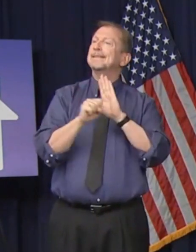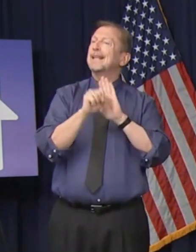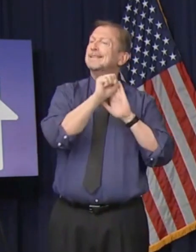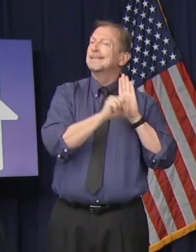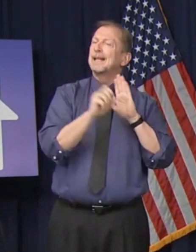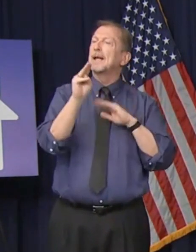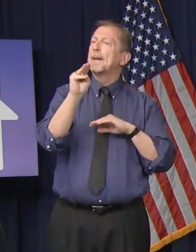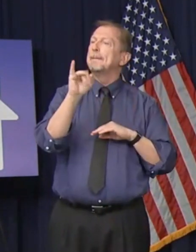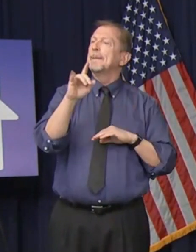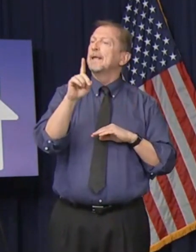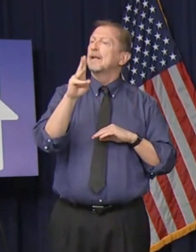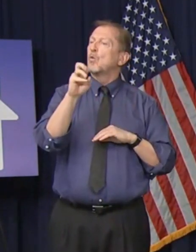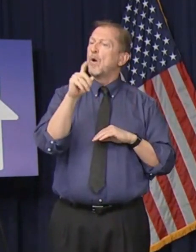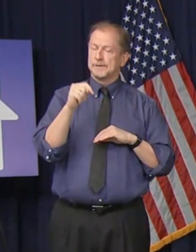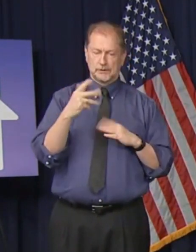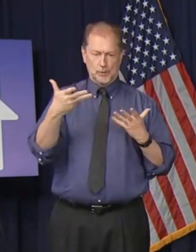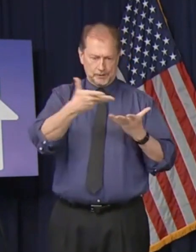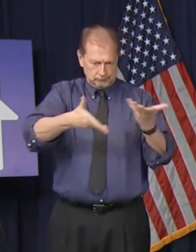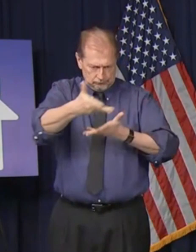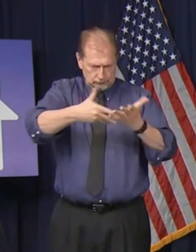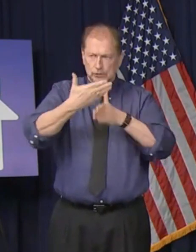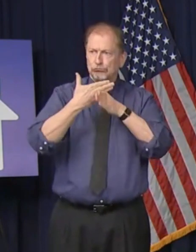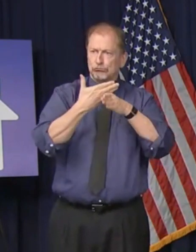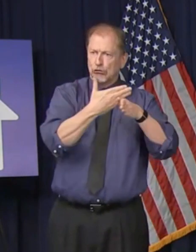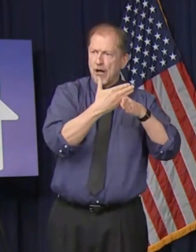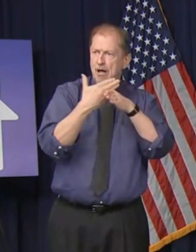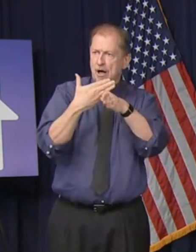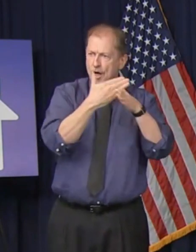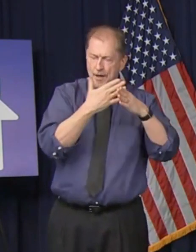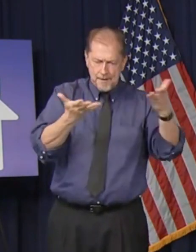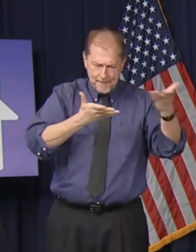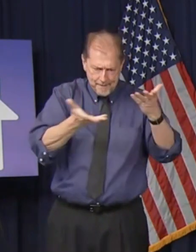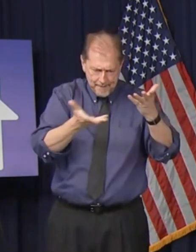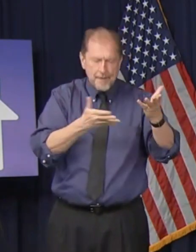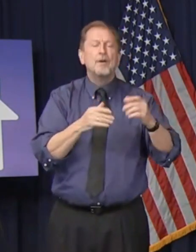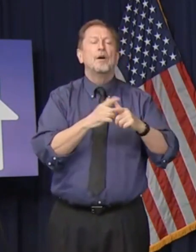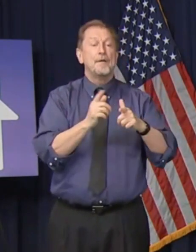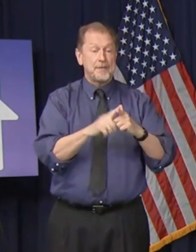states. So I know that we'll be able to,